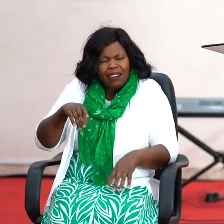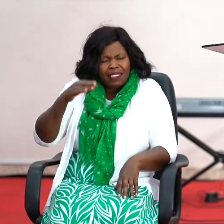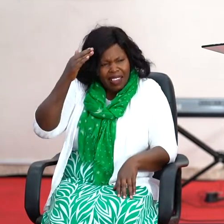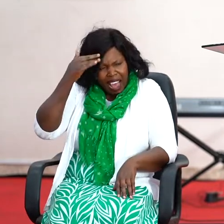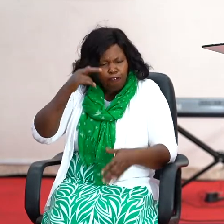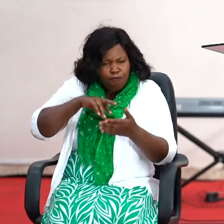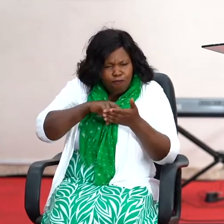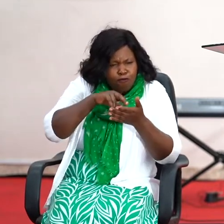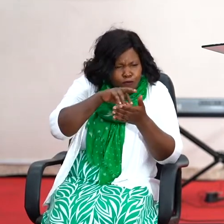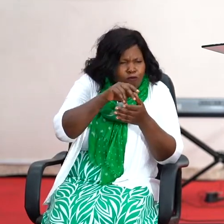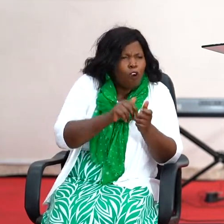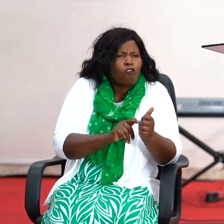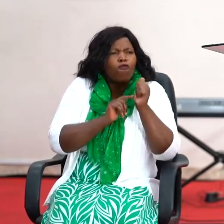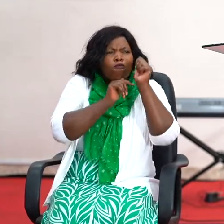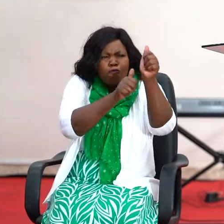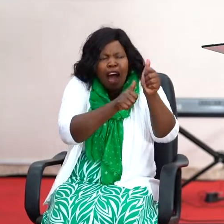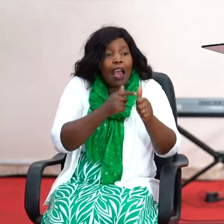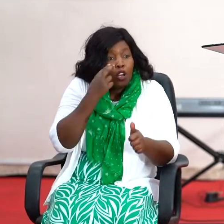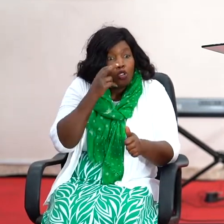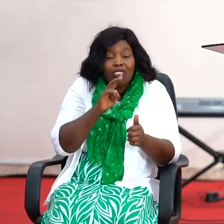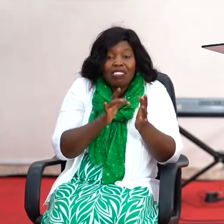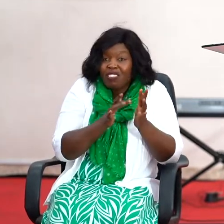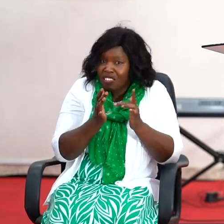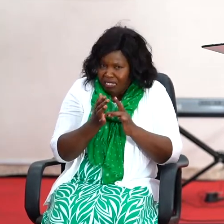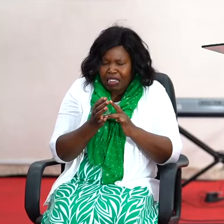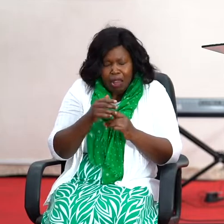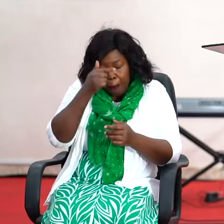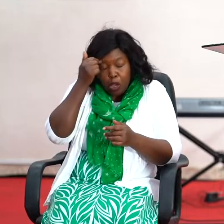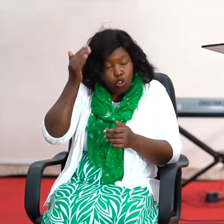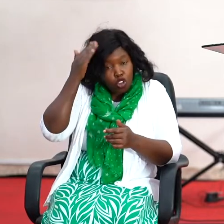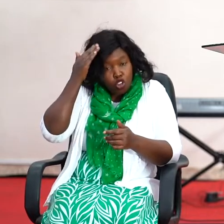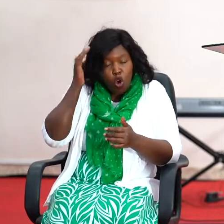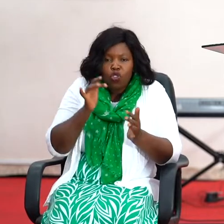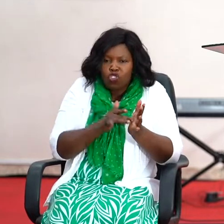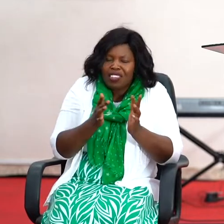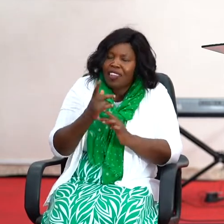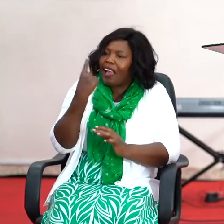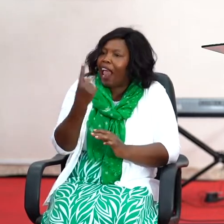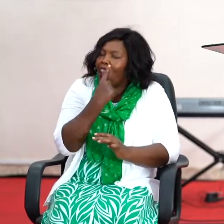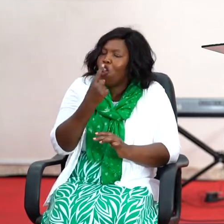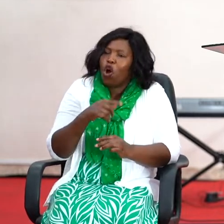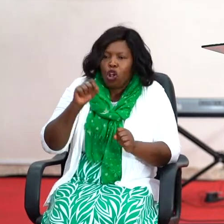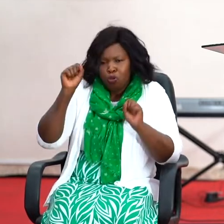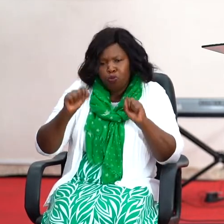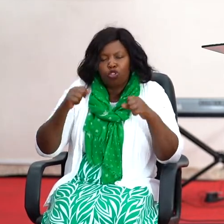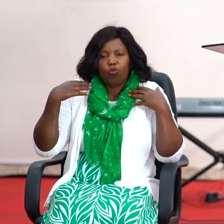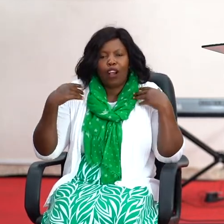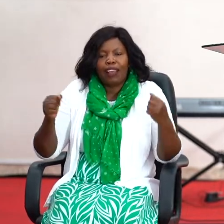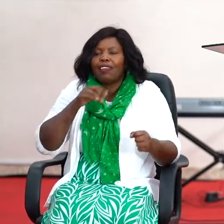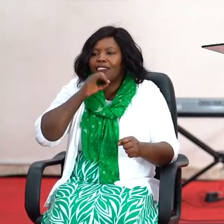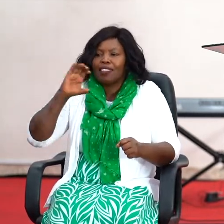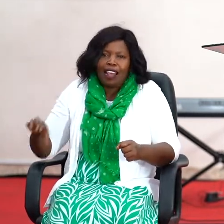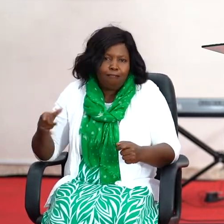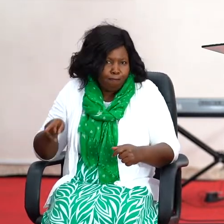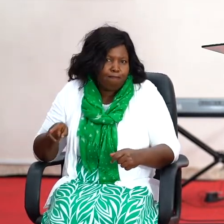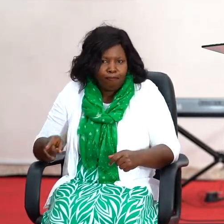long distance to go to Jesus because he acknowledged that only Jesus was able to heal his son. And so you